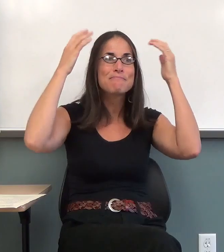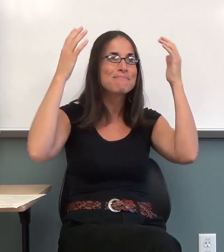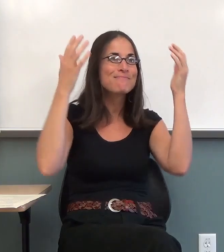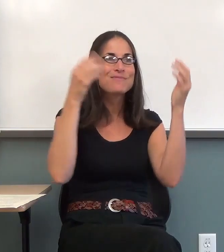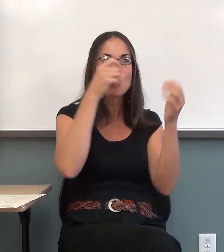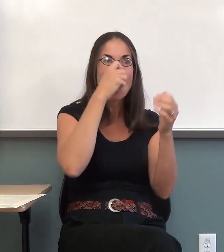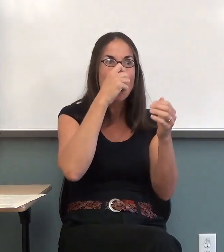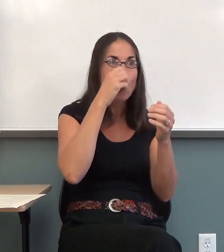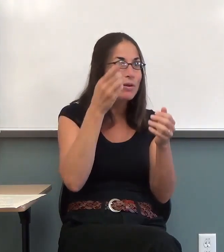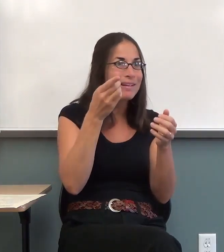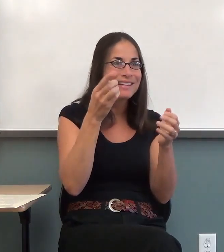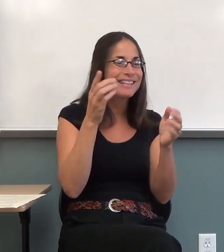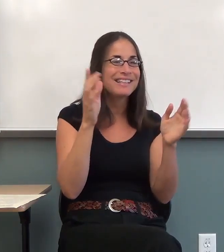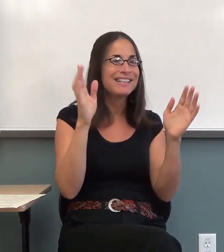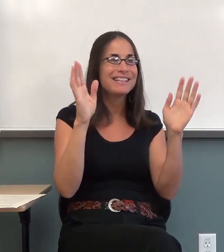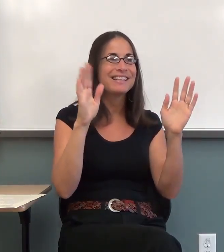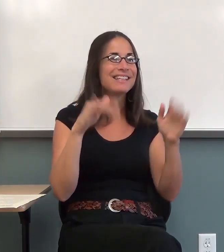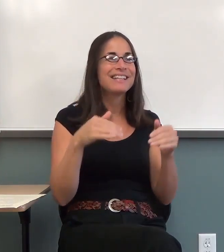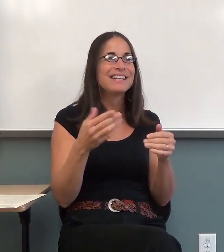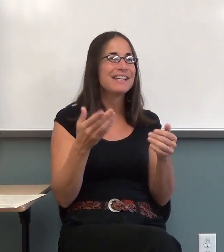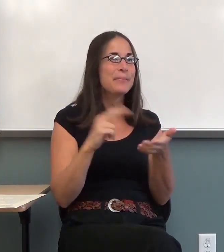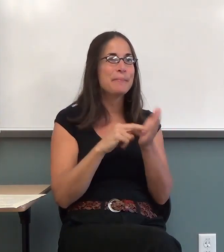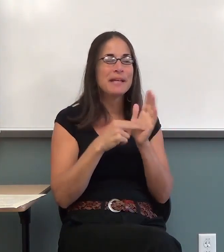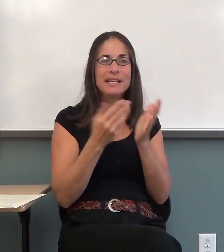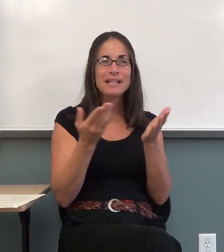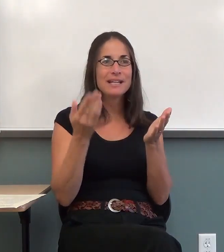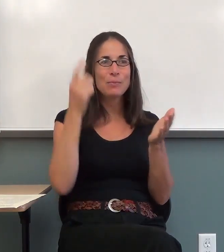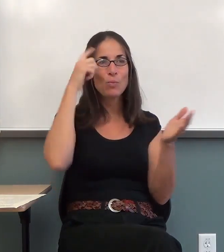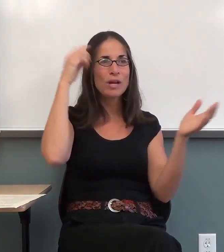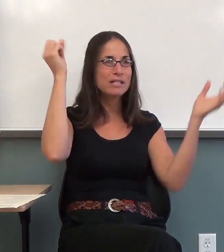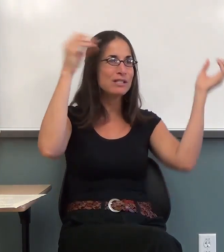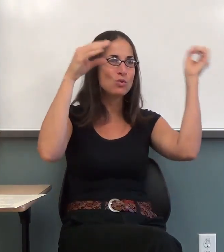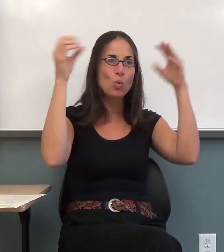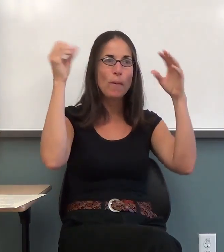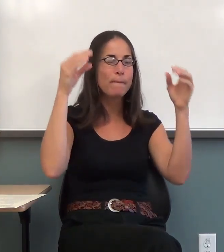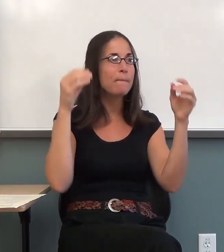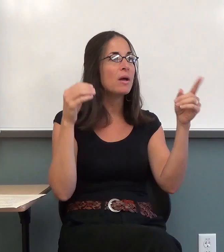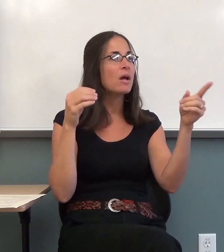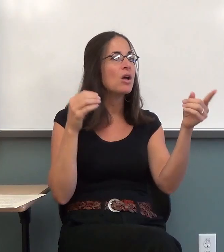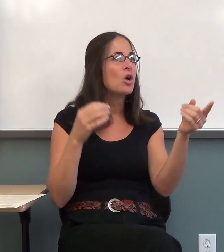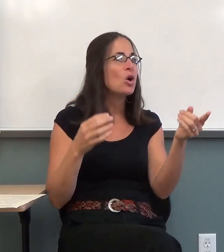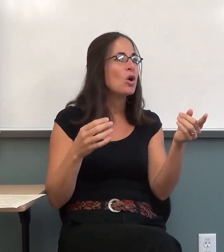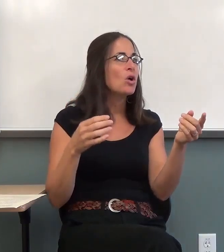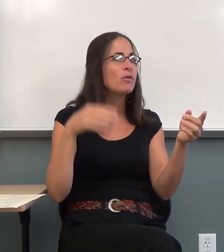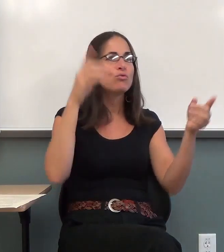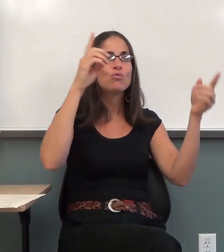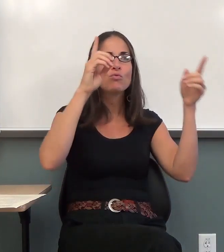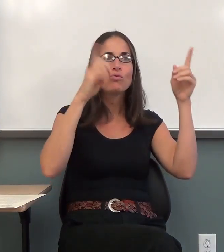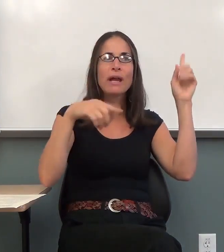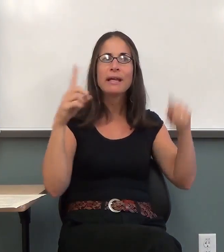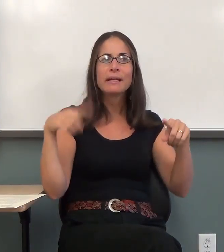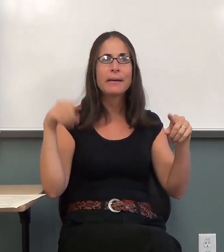brainstorm? No? What is a brainstorm? Random ideas. Well, it's not just random